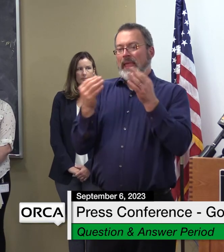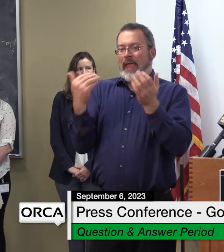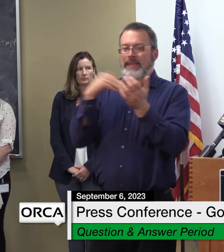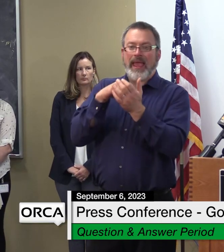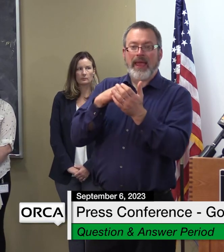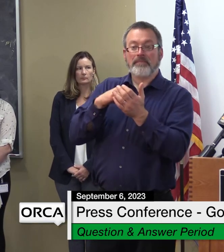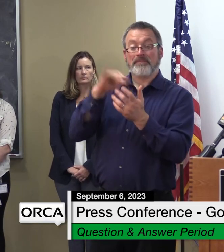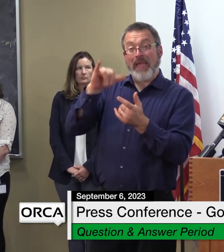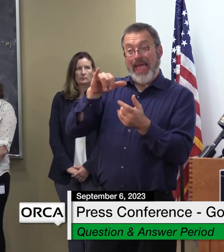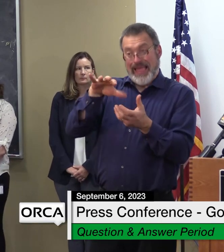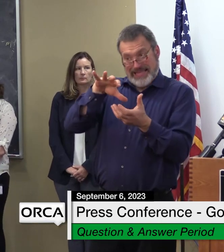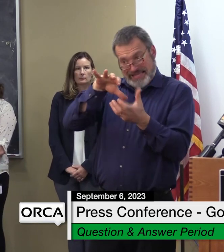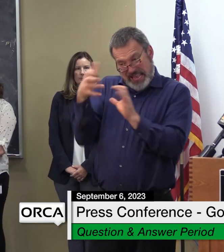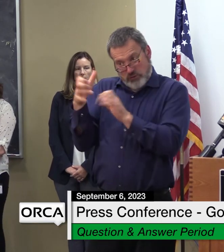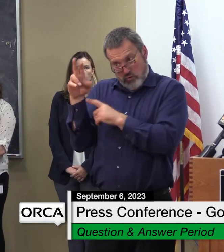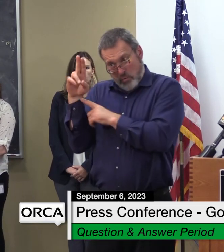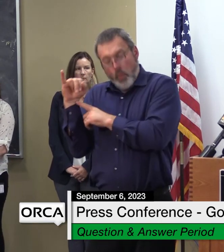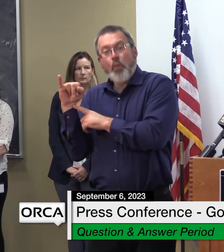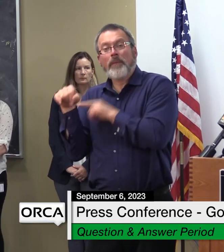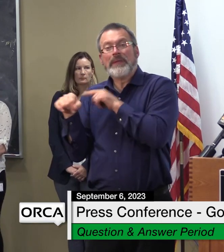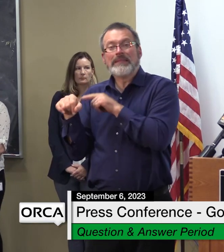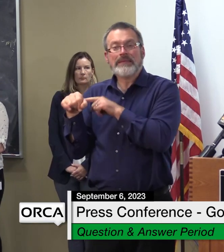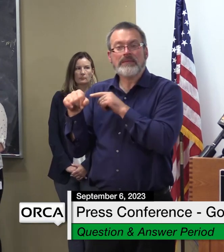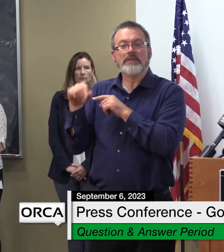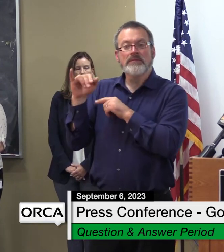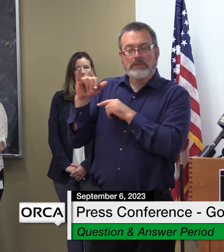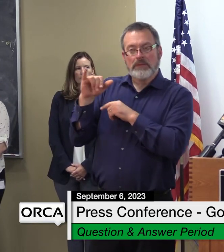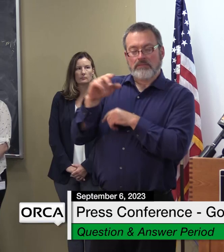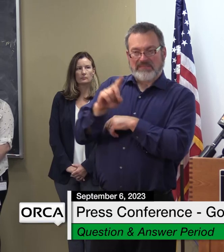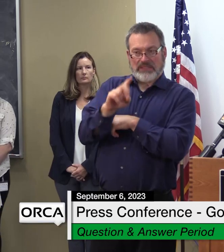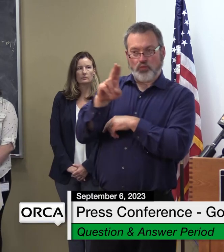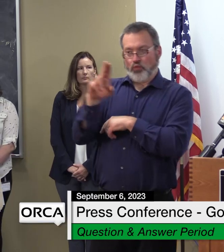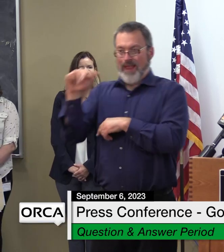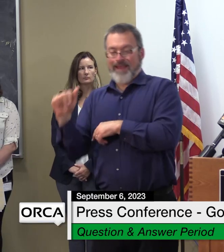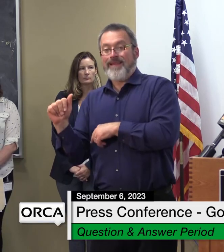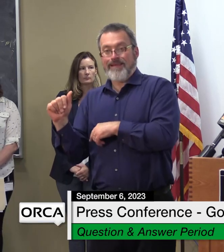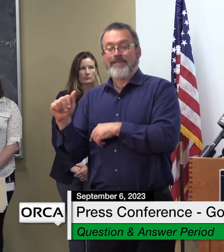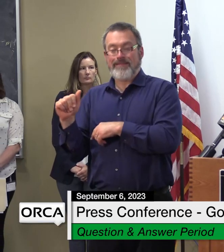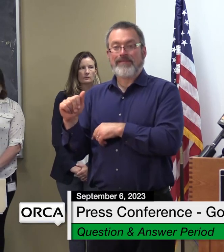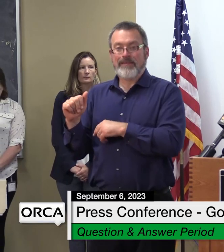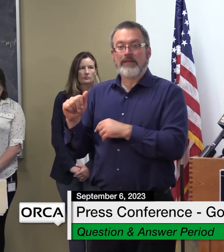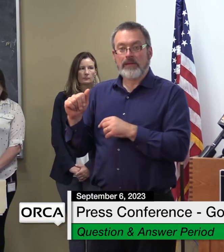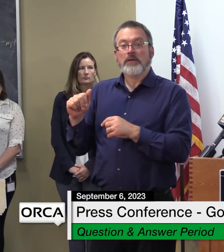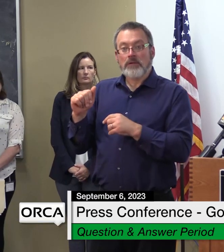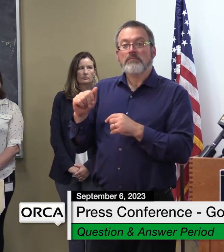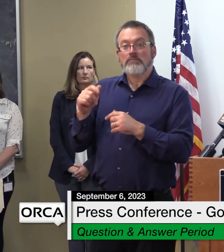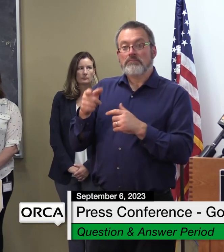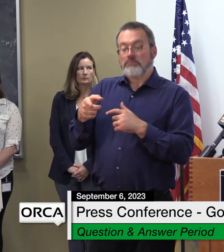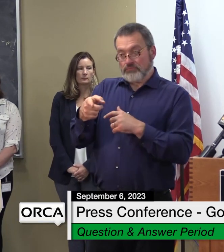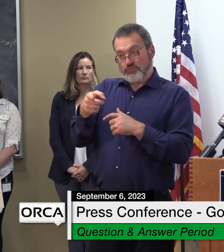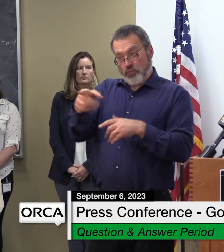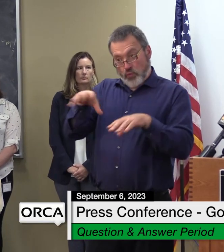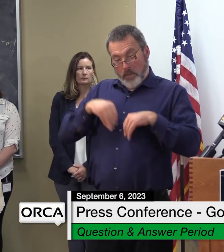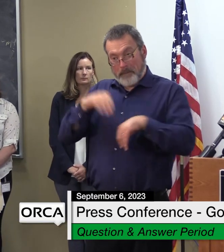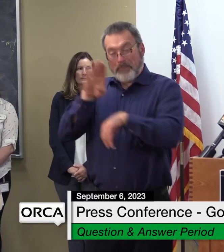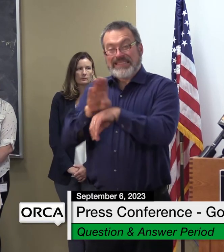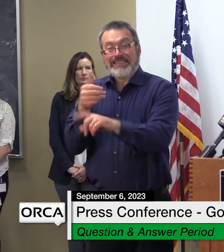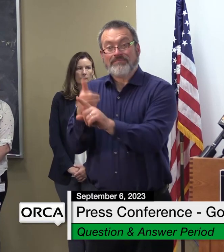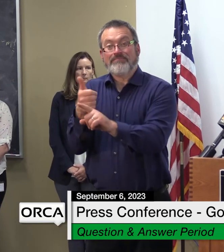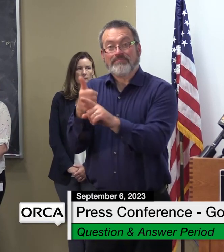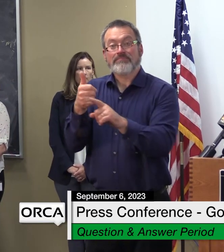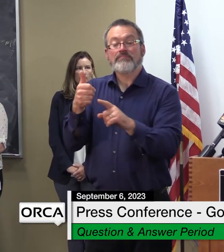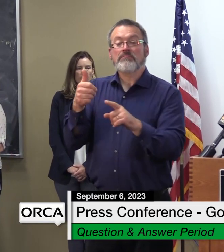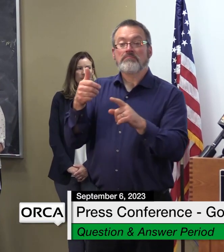unemployment assistance, I think that's what it's called, and it's for those who are in business for themselves, self-proprietors and so forth, that